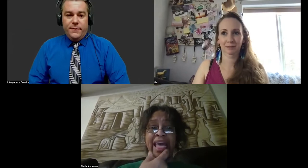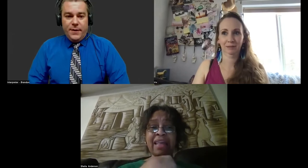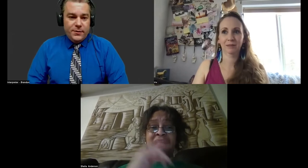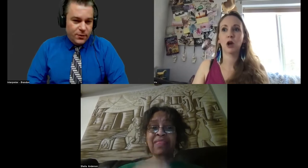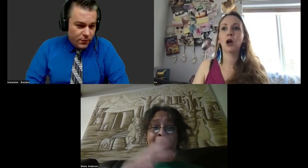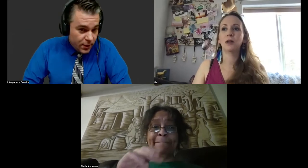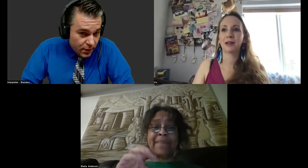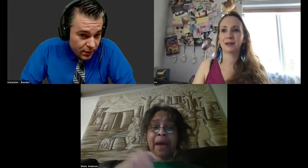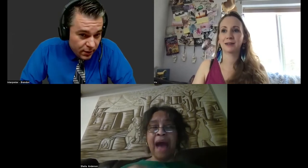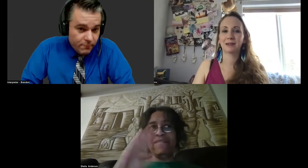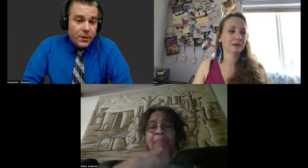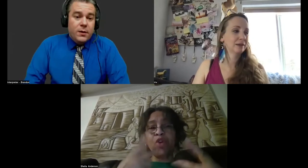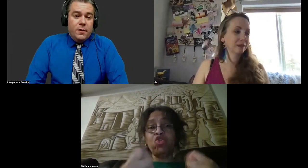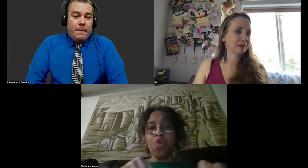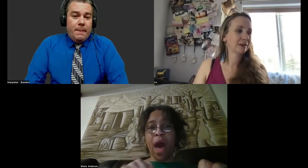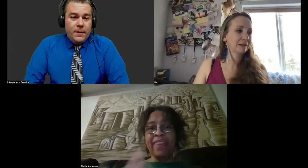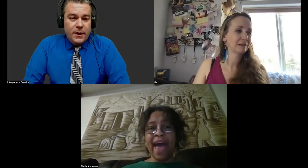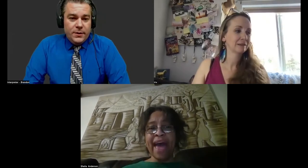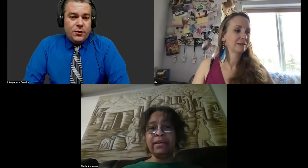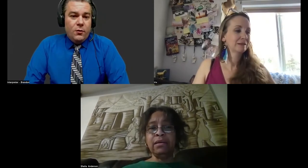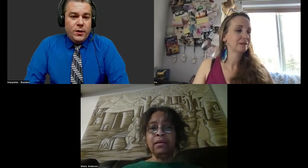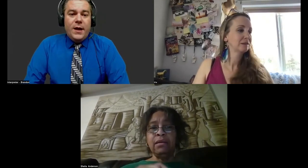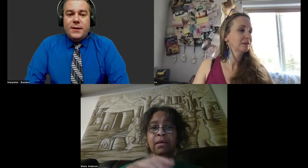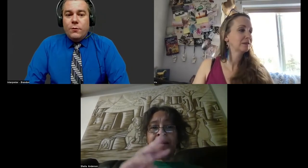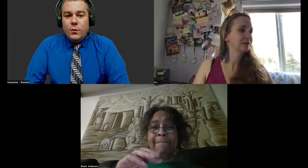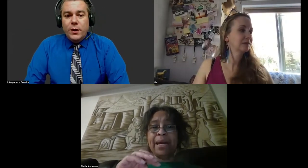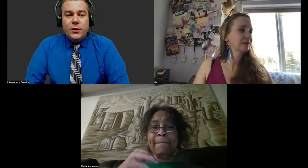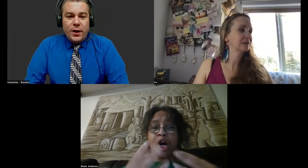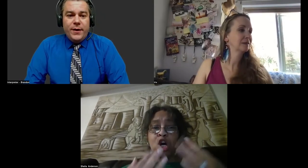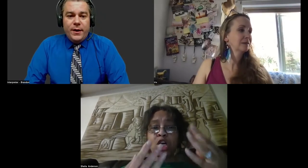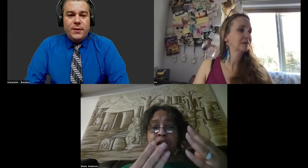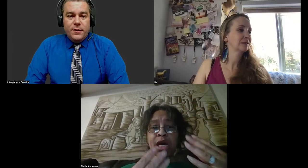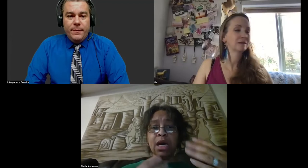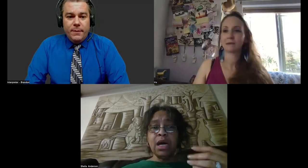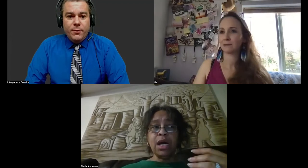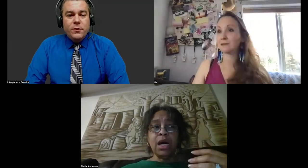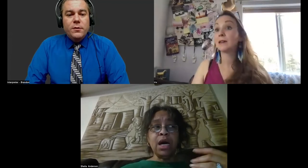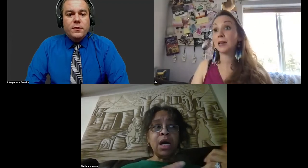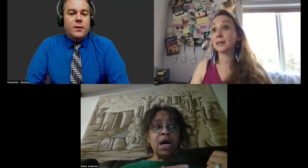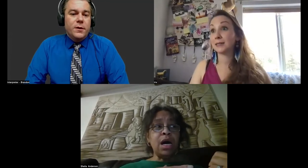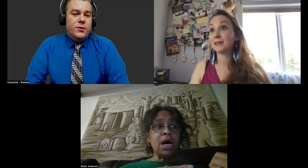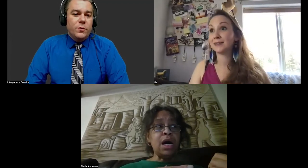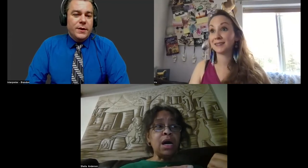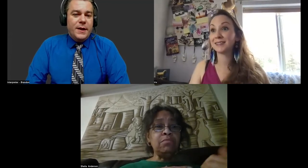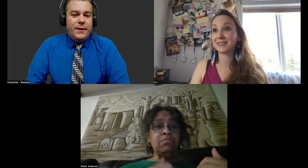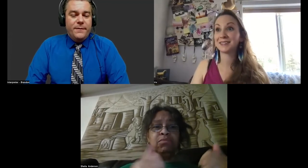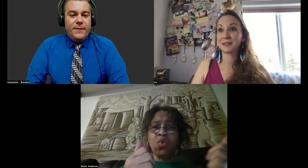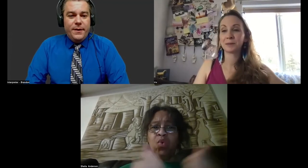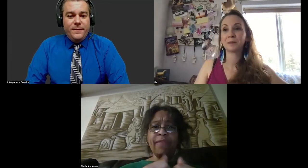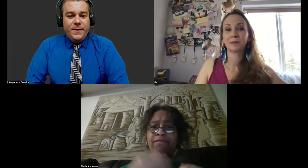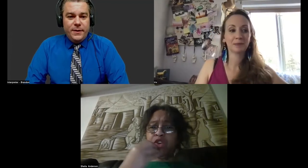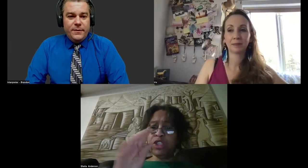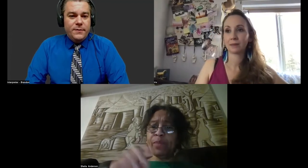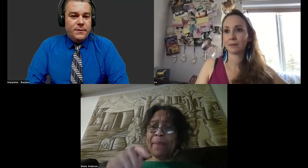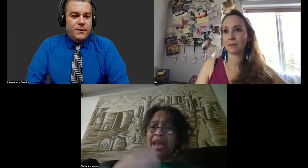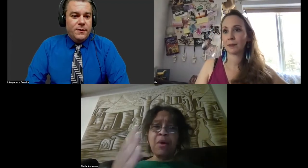things like that. So yeah, because I was wanting to try that, the Metaburn. And I Yes. just wanted to see how that